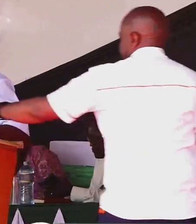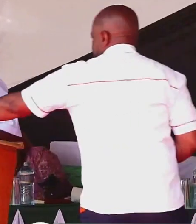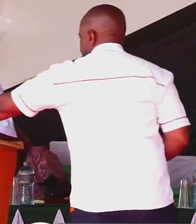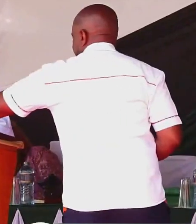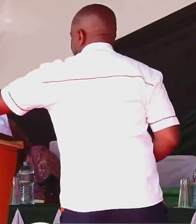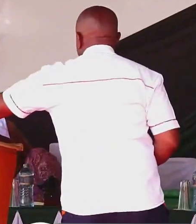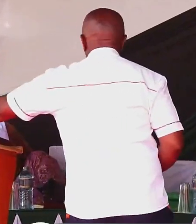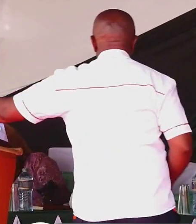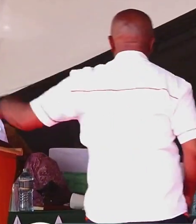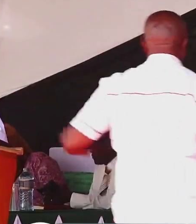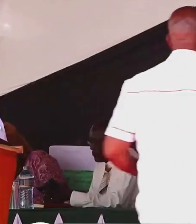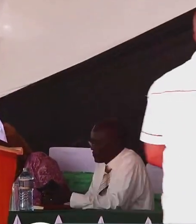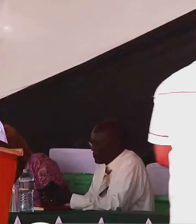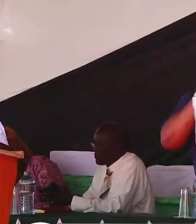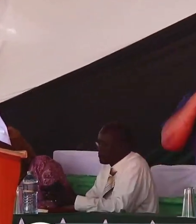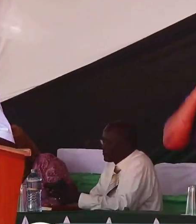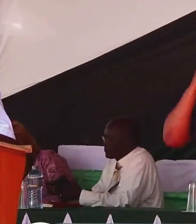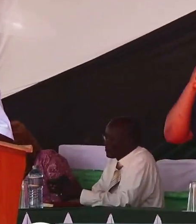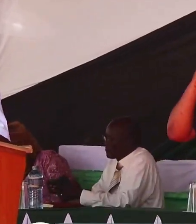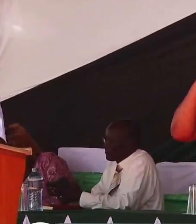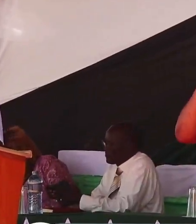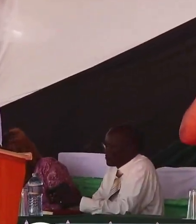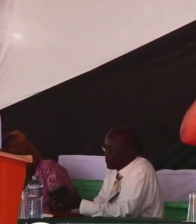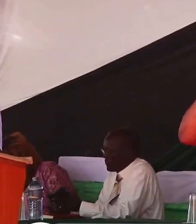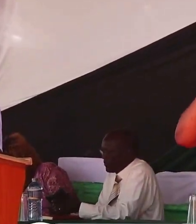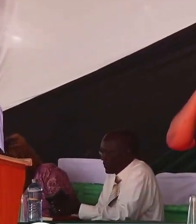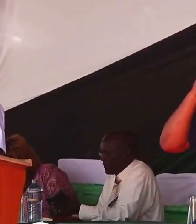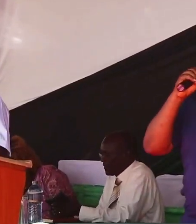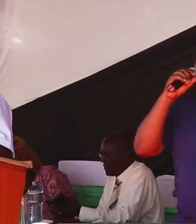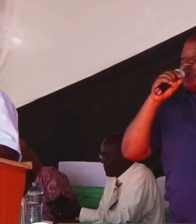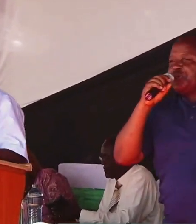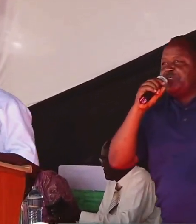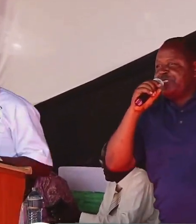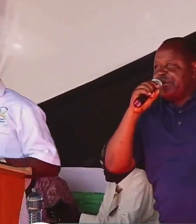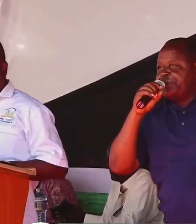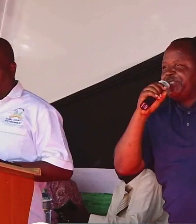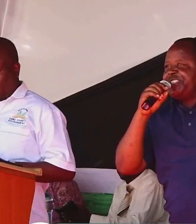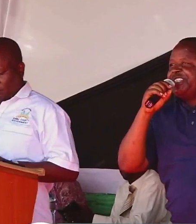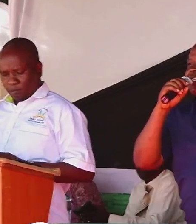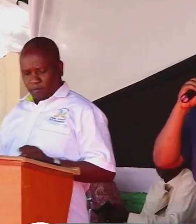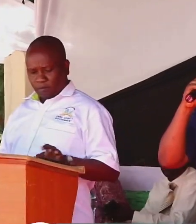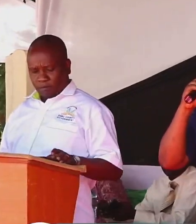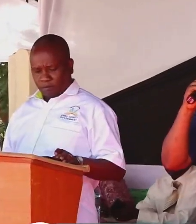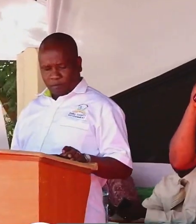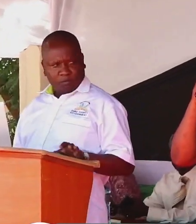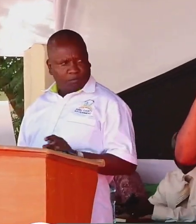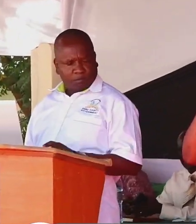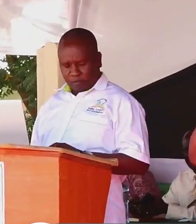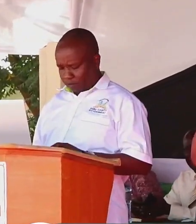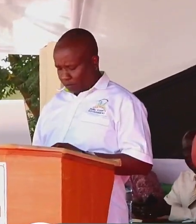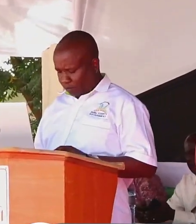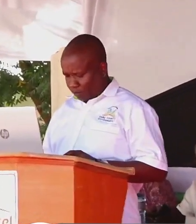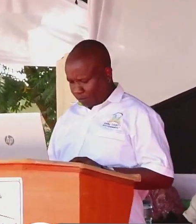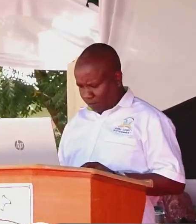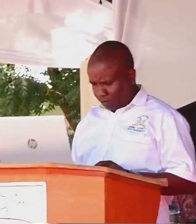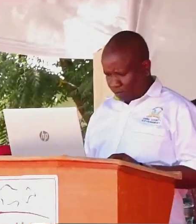Thank you very much, Mr. Chairman. All protocols observed, ladies and gentlemen, good